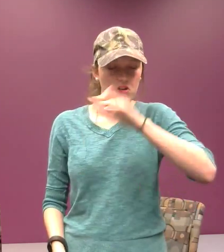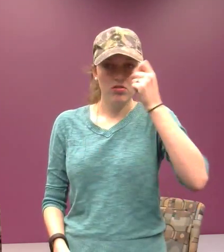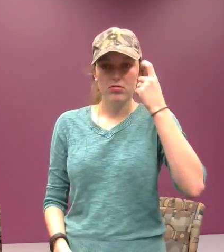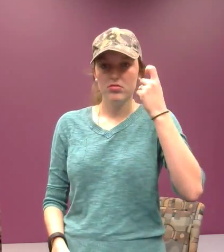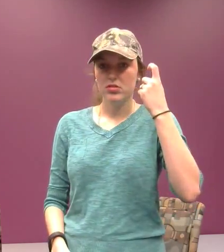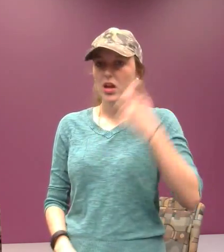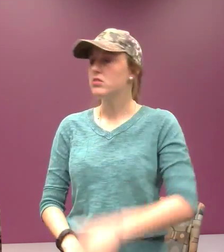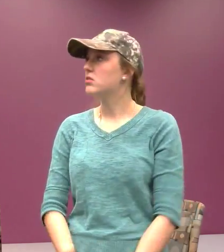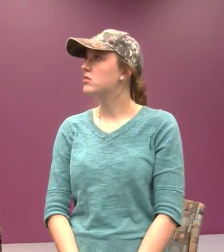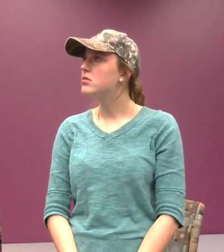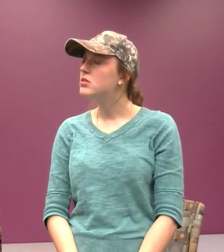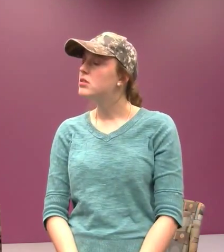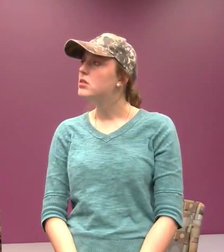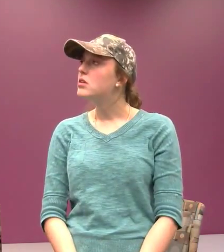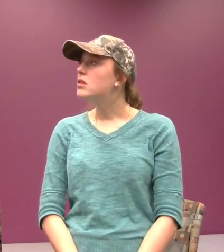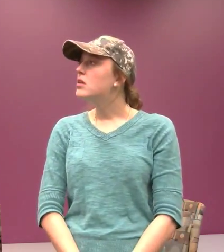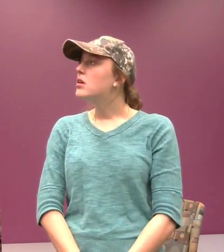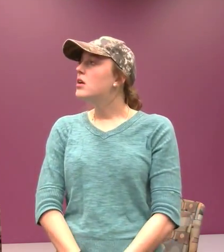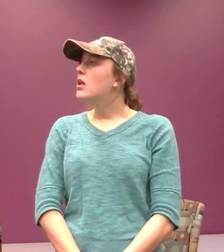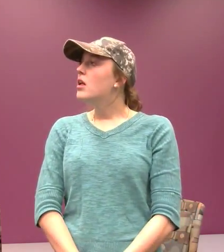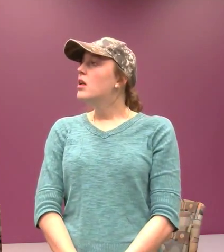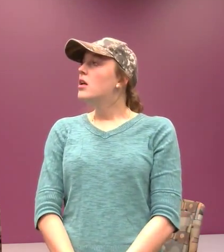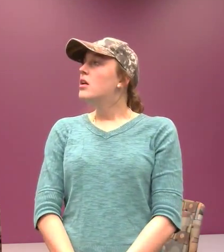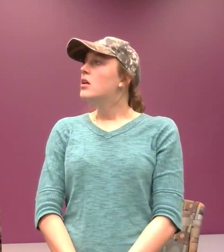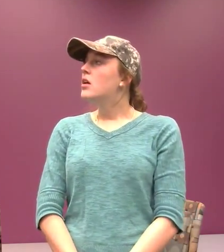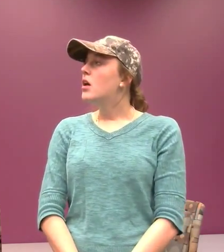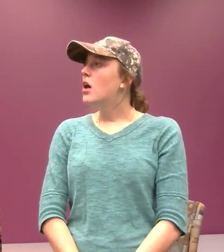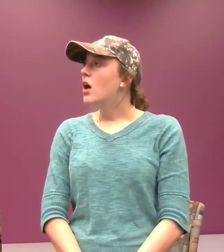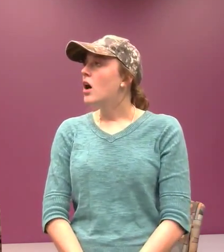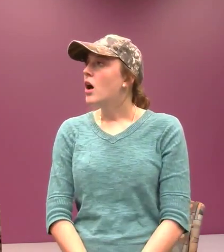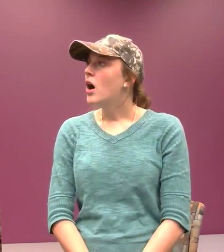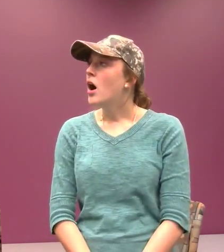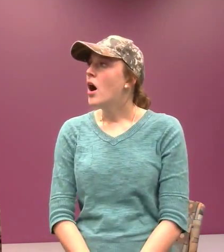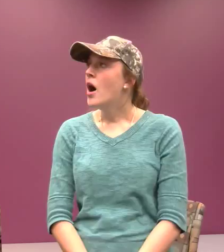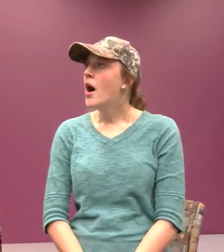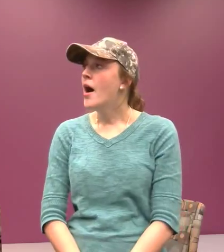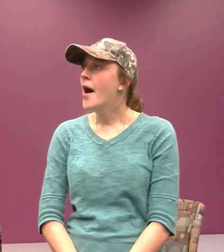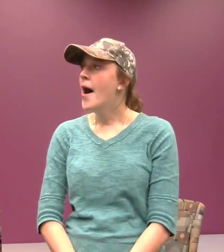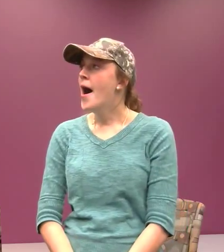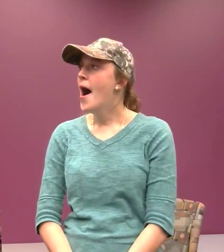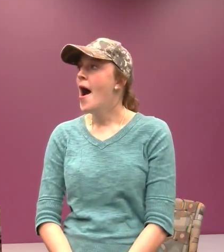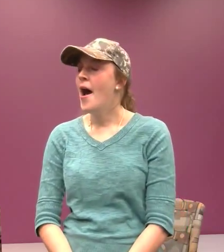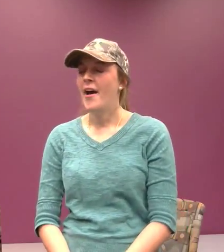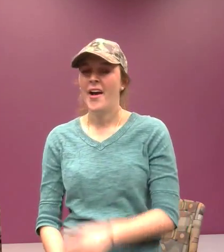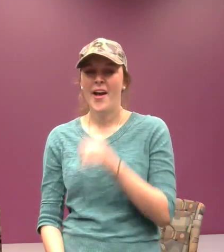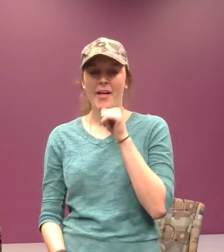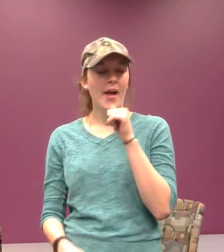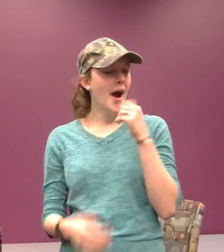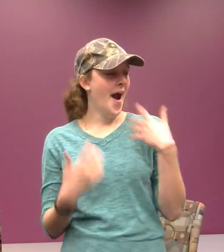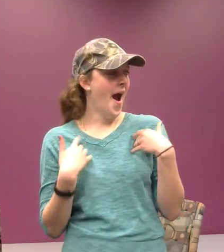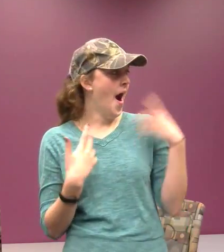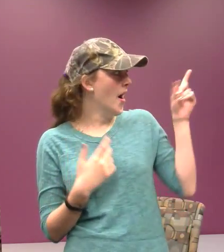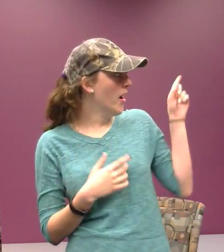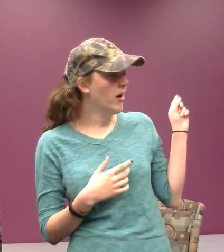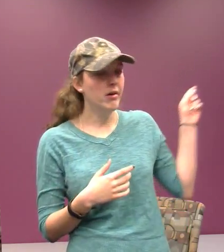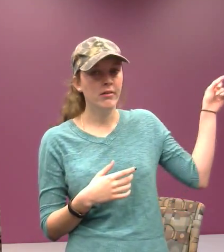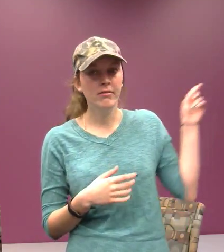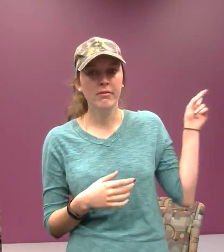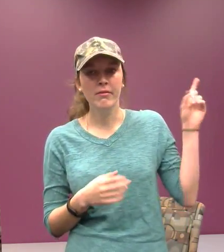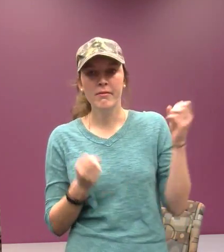to what's wrong and what things you want to care for. So instead of doing all of the prime factorization, I would hope at